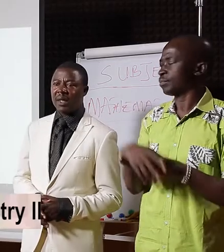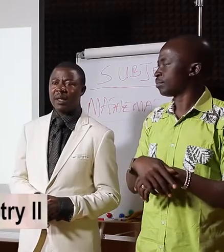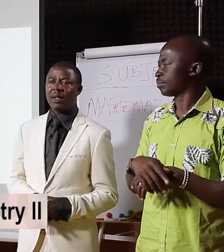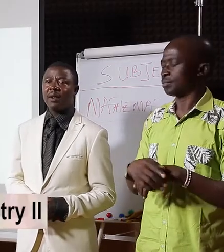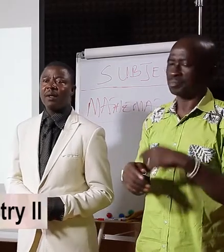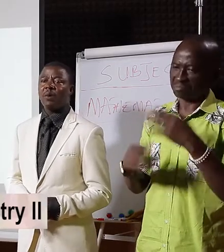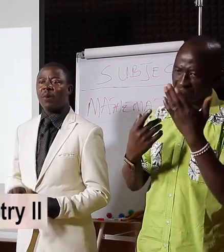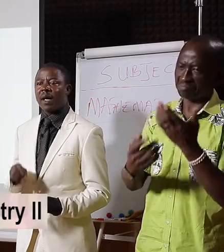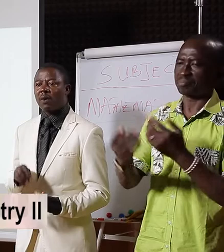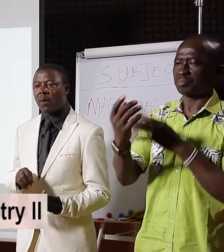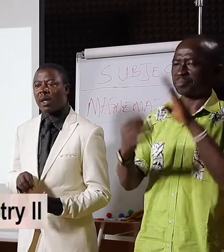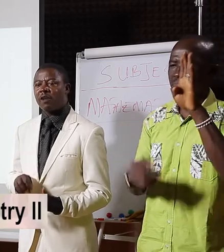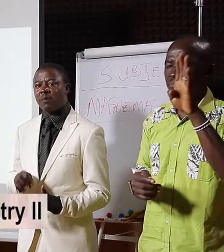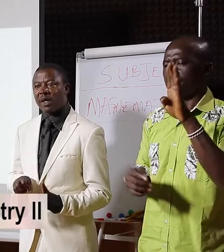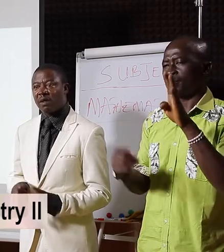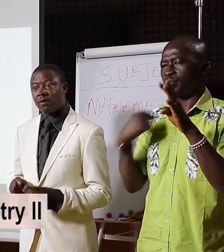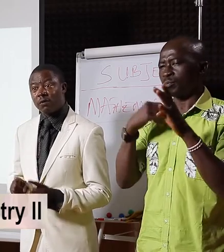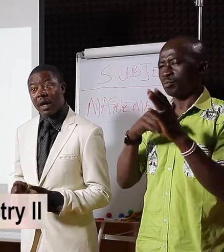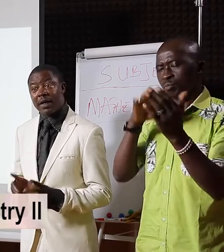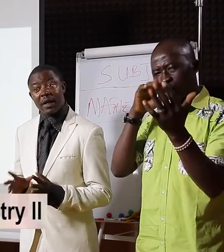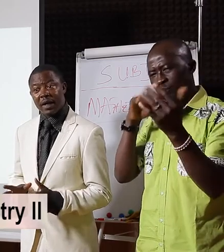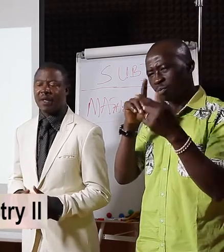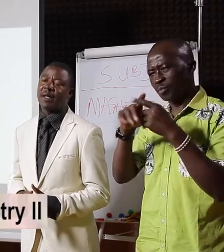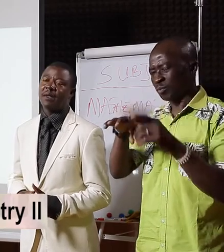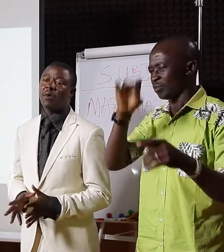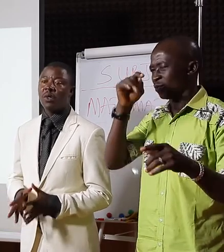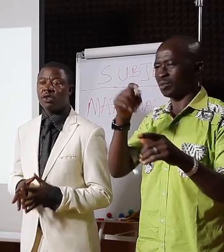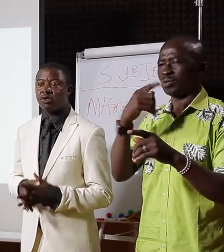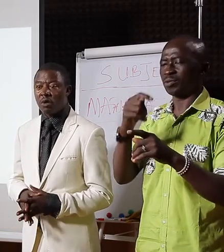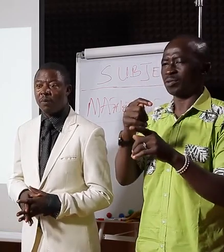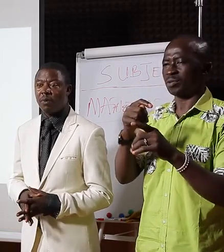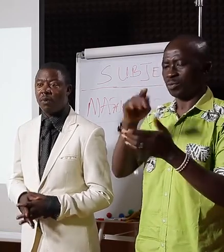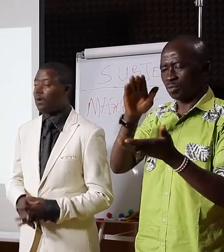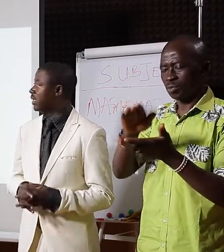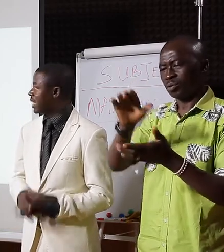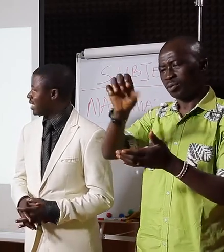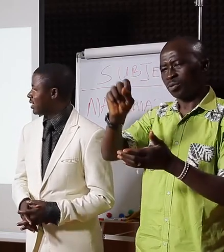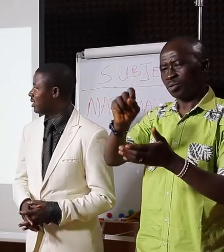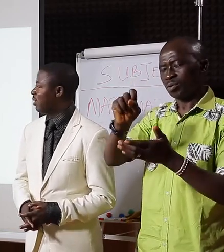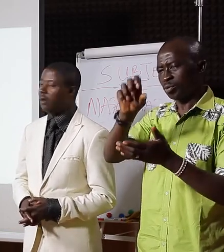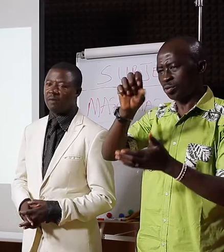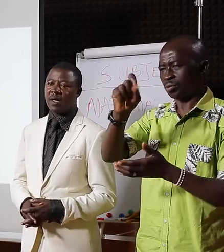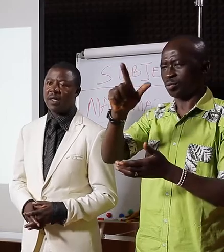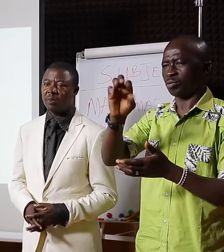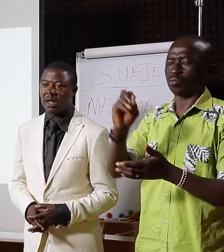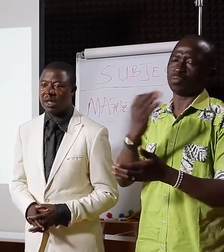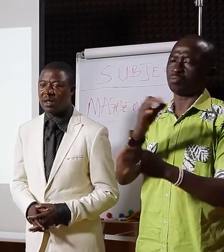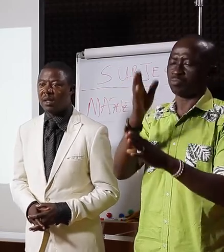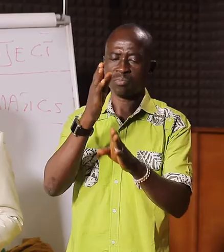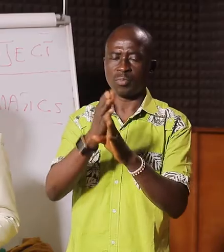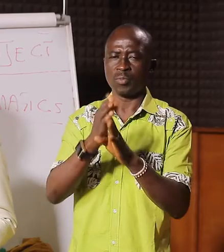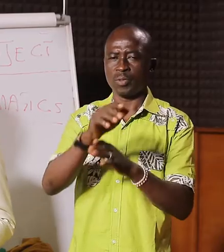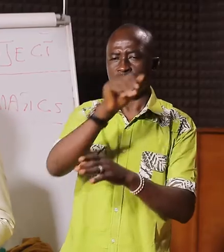Then B, we are equally expected to find the gradient or the slope or the tangent of line